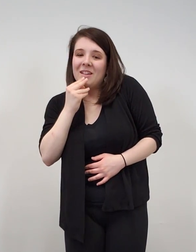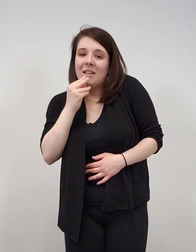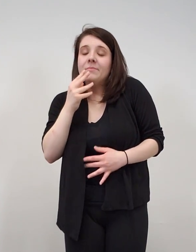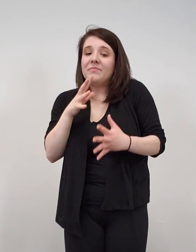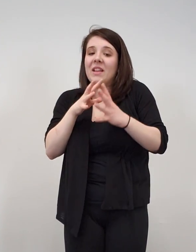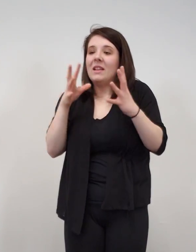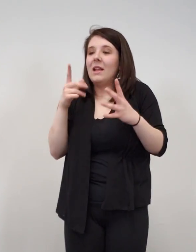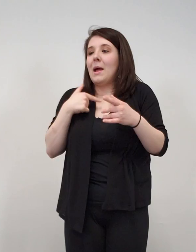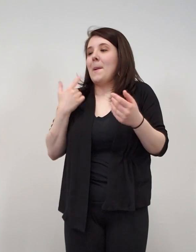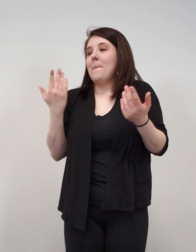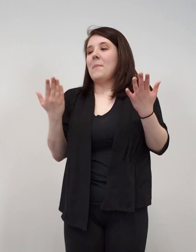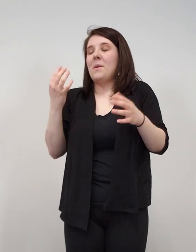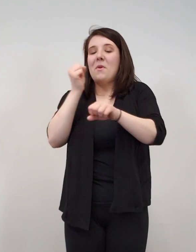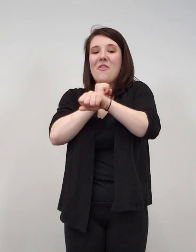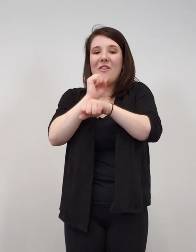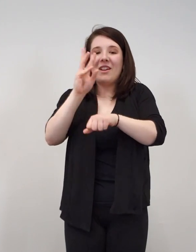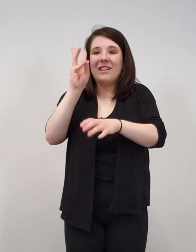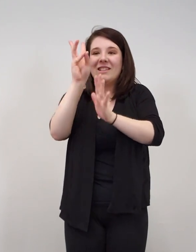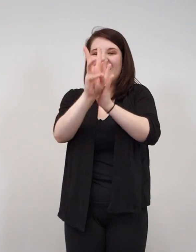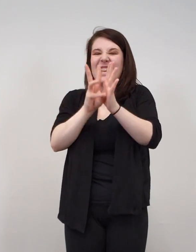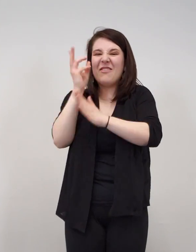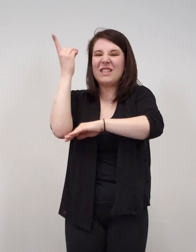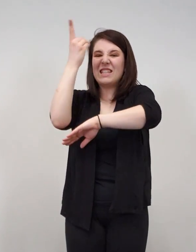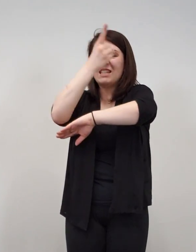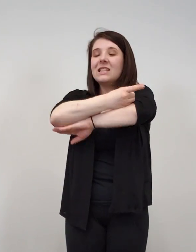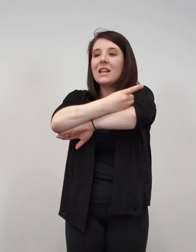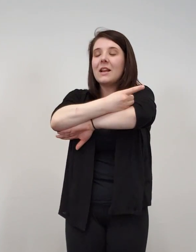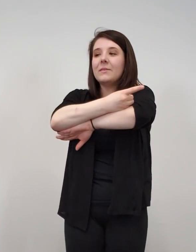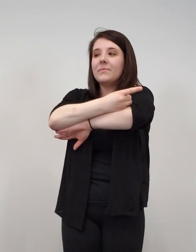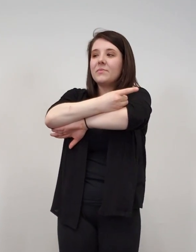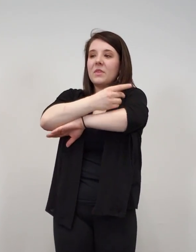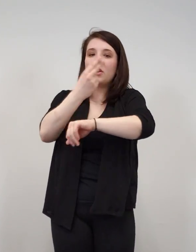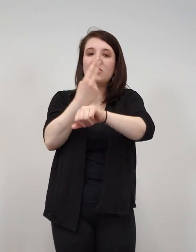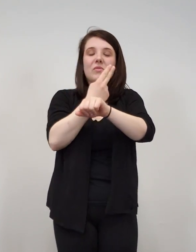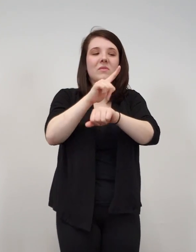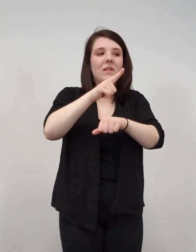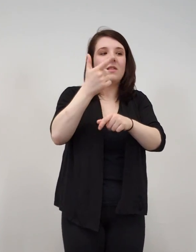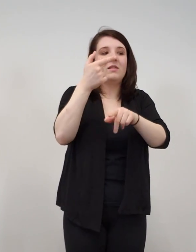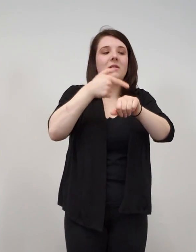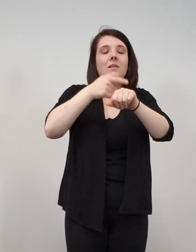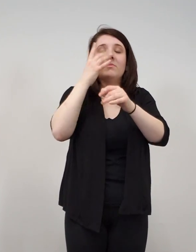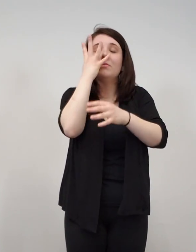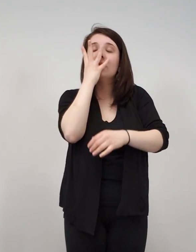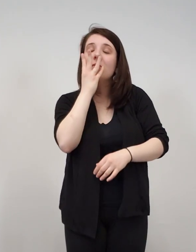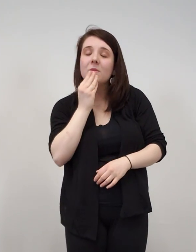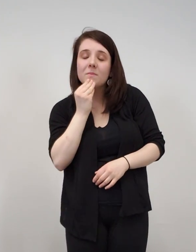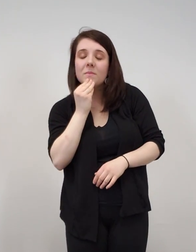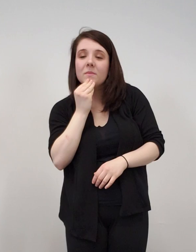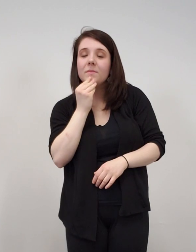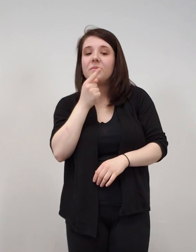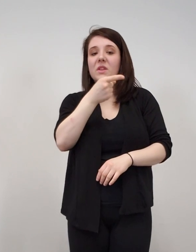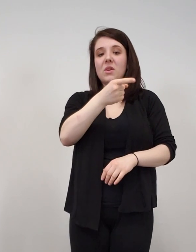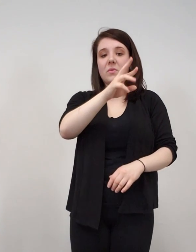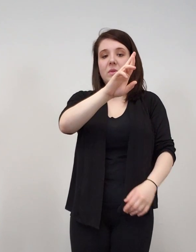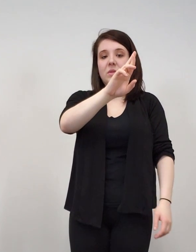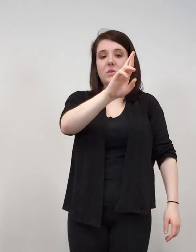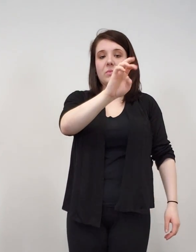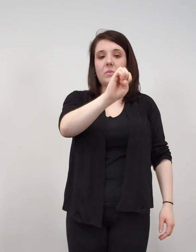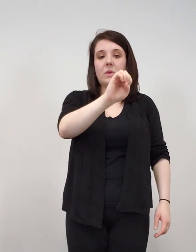was a Republican president who was friendly to American business. He once commented that the business of America